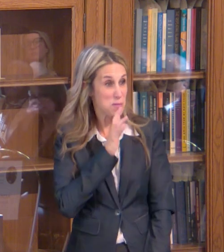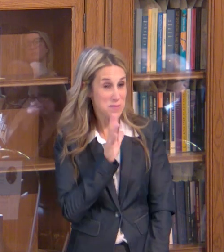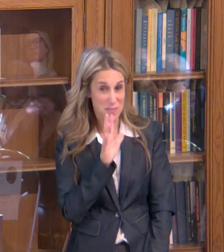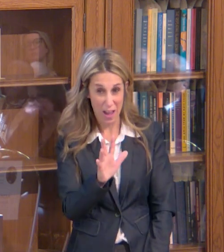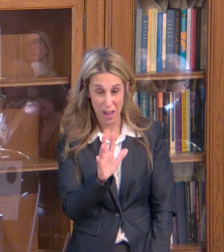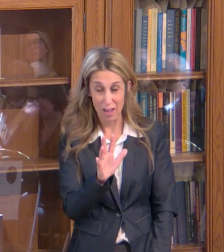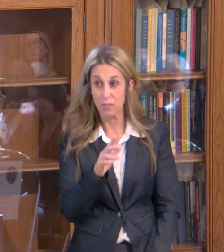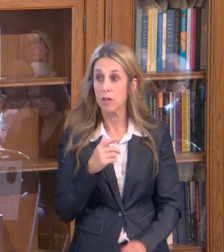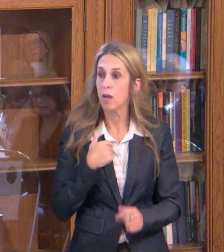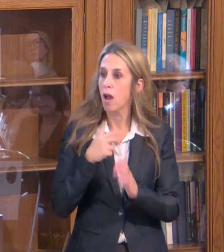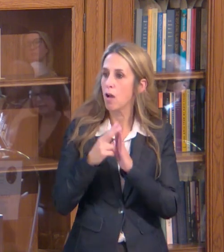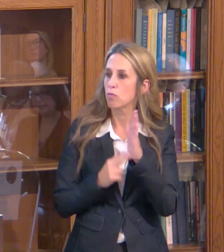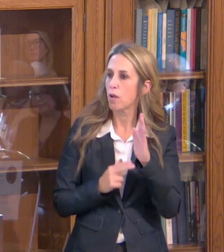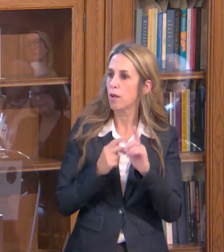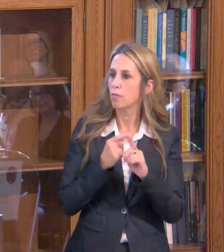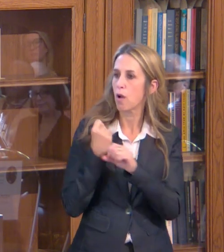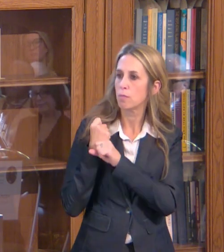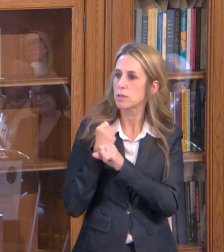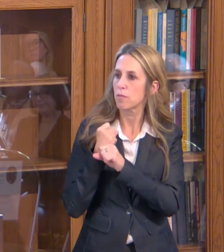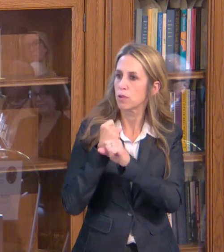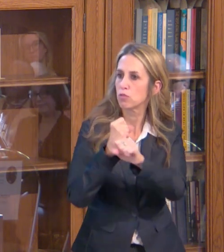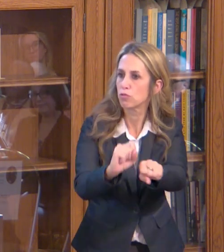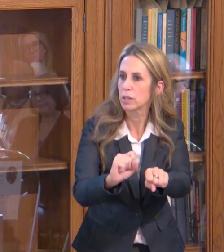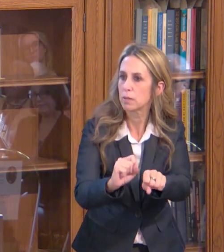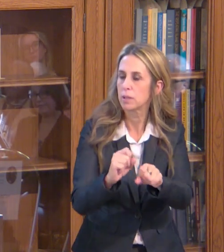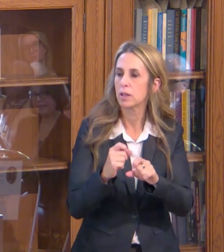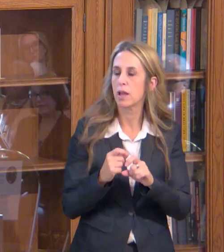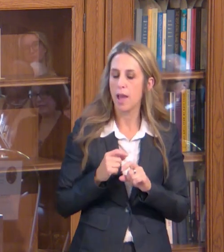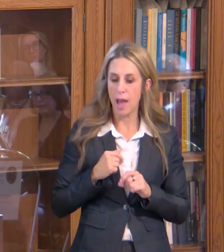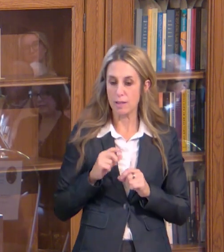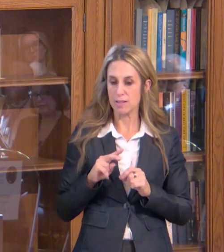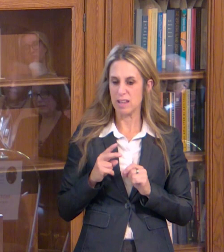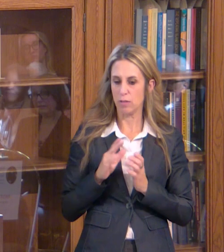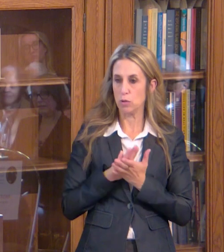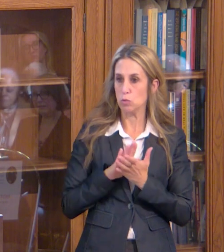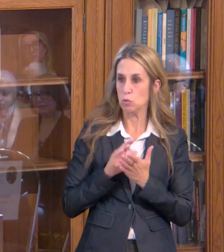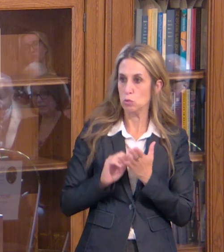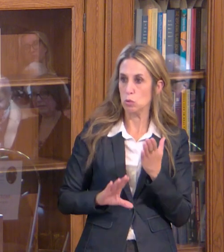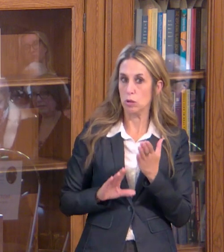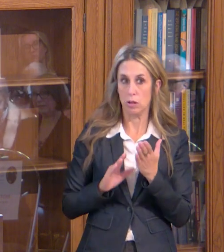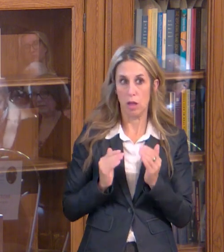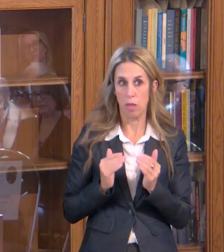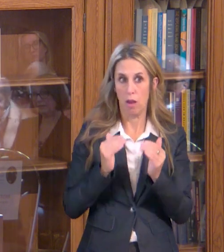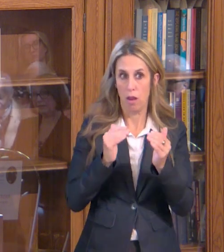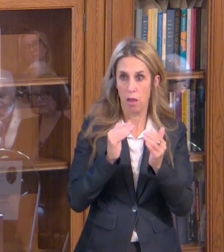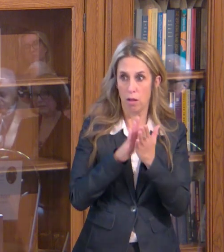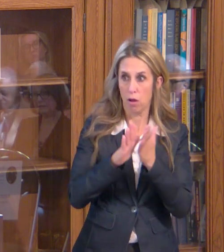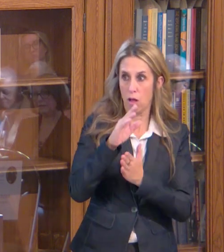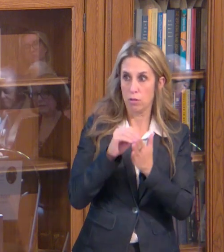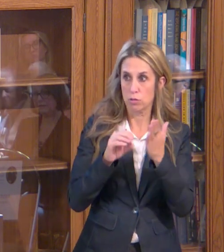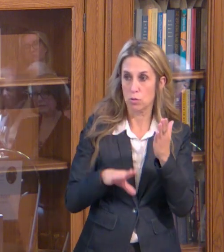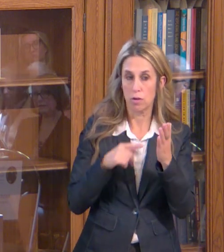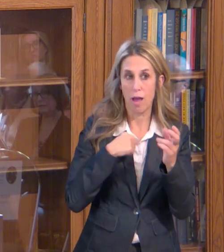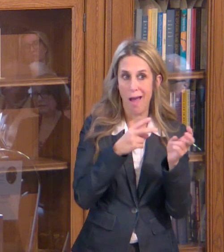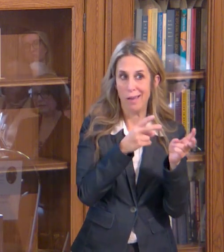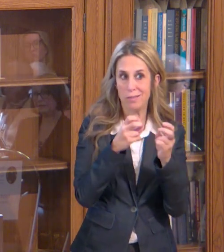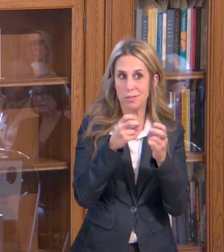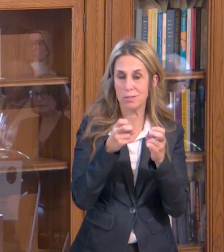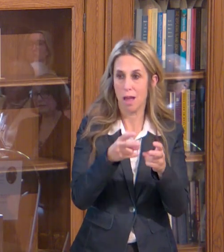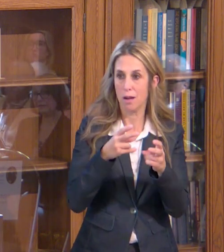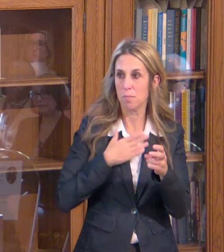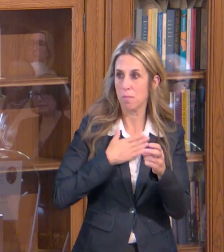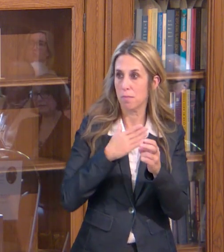now I read From Slavery to Freedom as a secondary school student as a college student I cited the book in my term